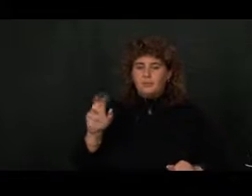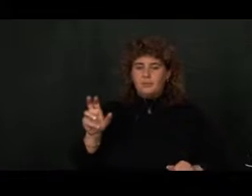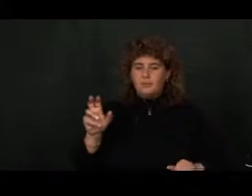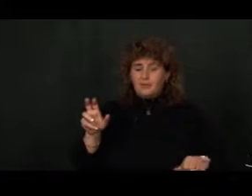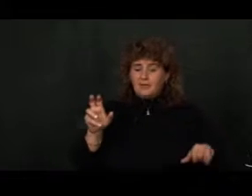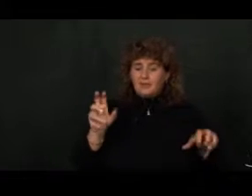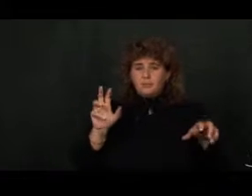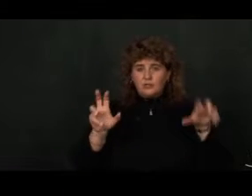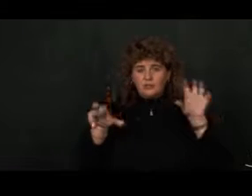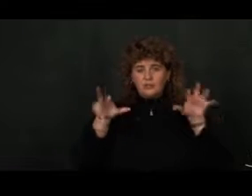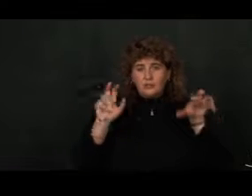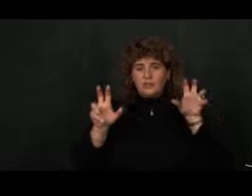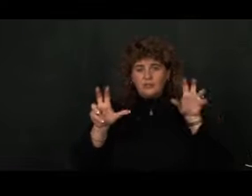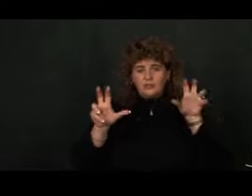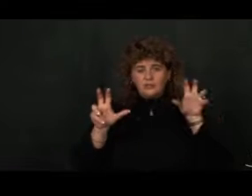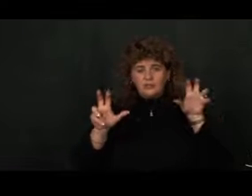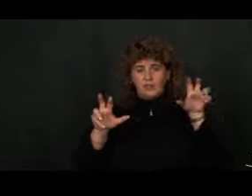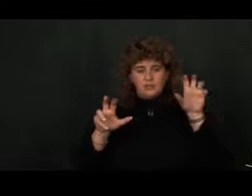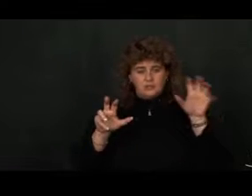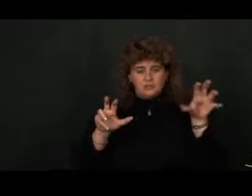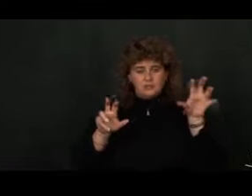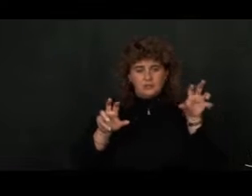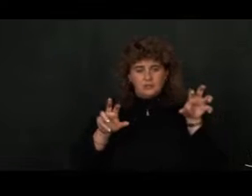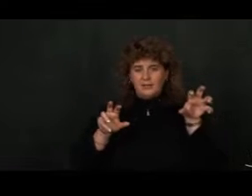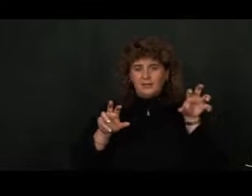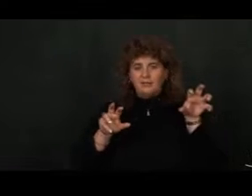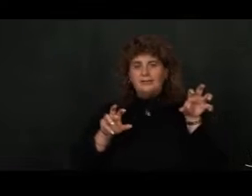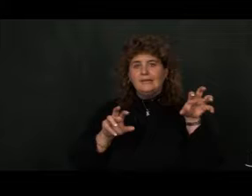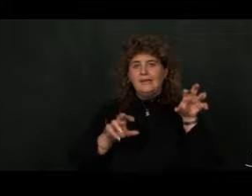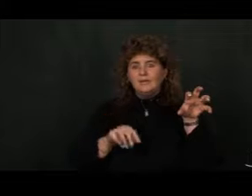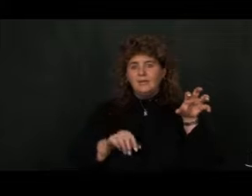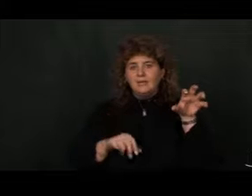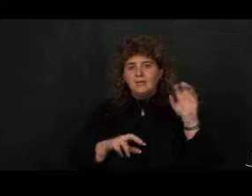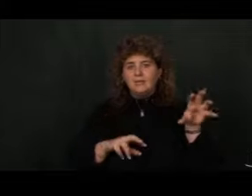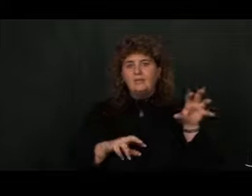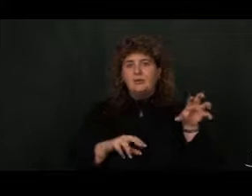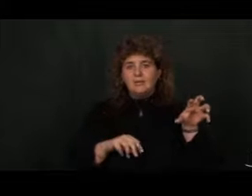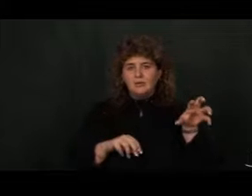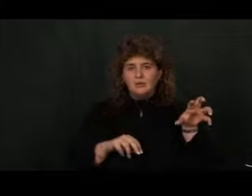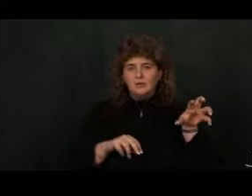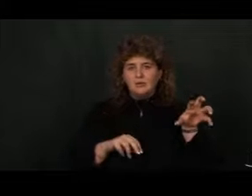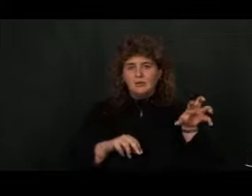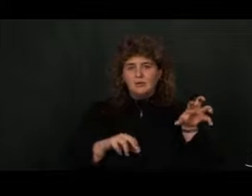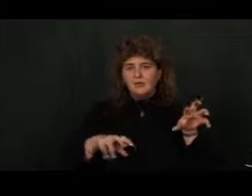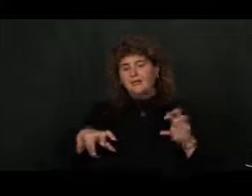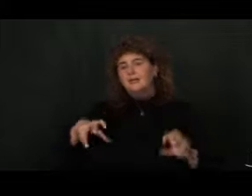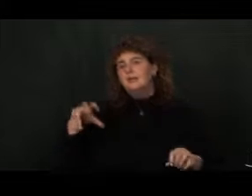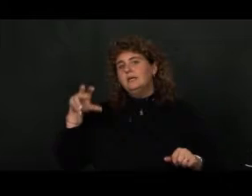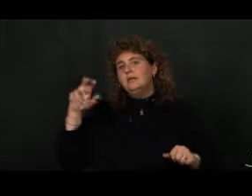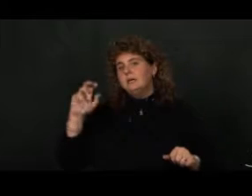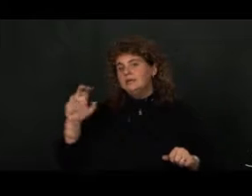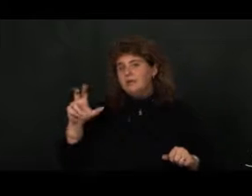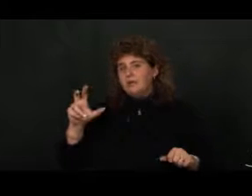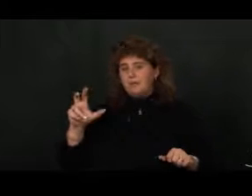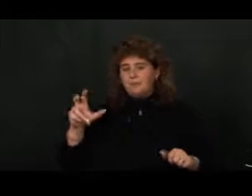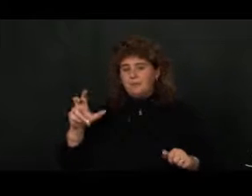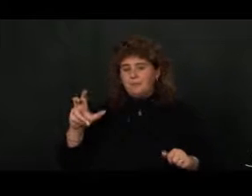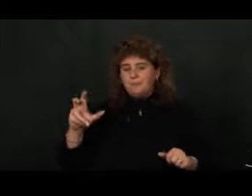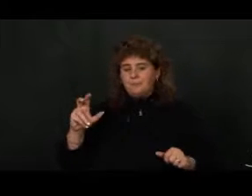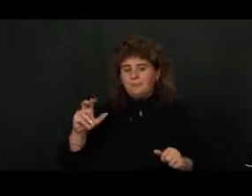strep, but now it's almost equivalent. You have just about as many cases where Staph aureus can cause impetigo as group A strep. What's